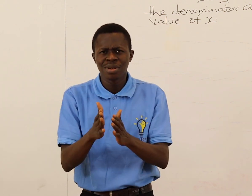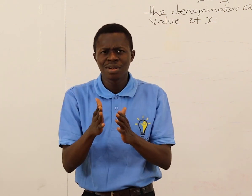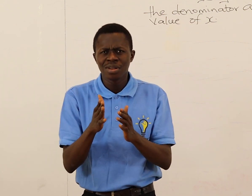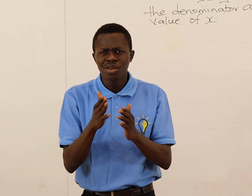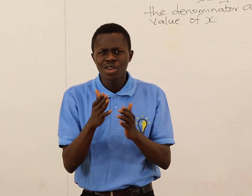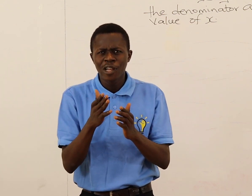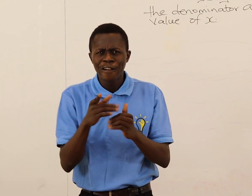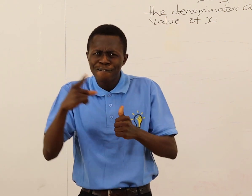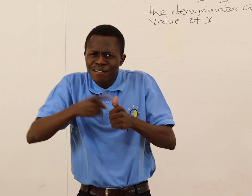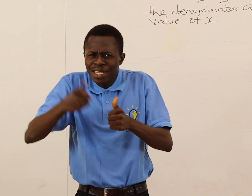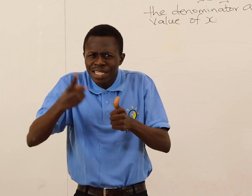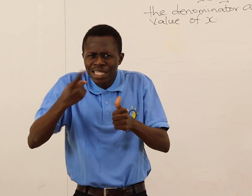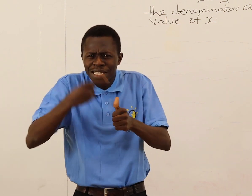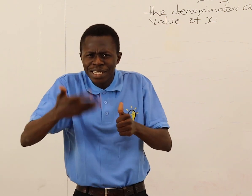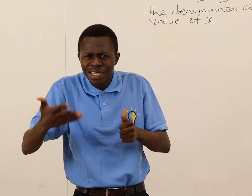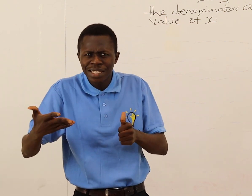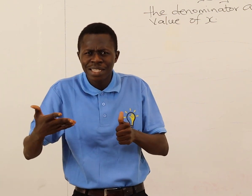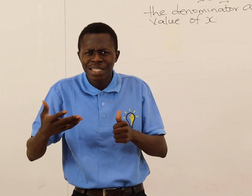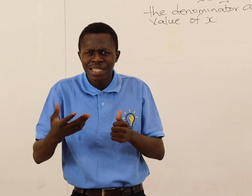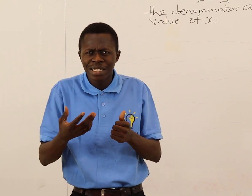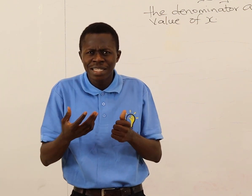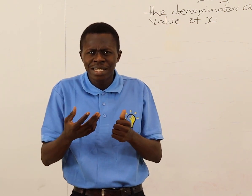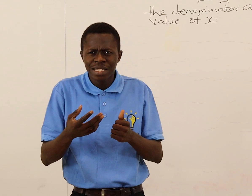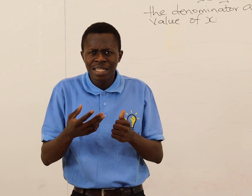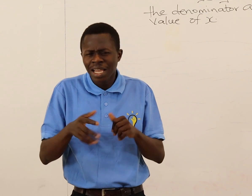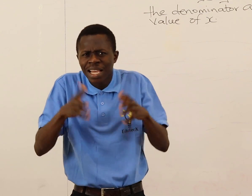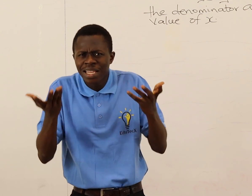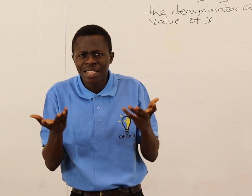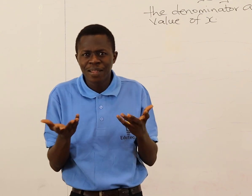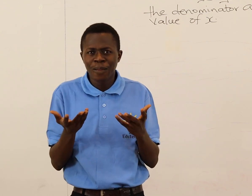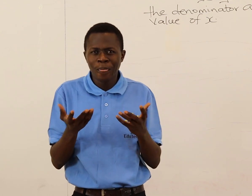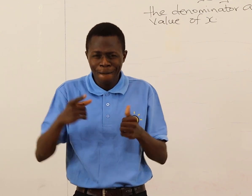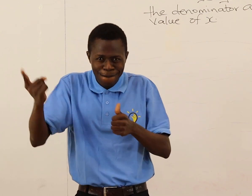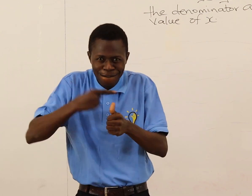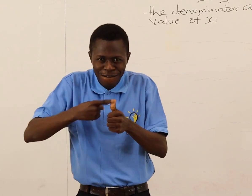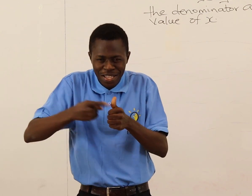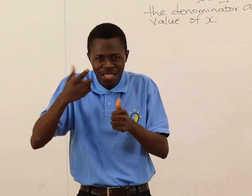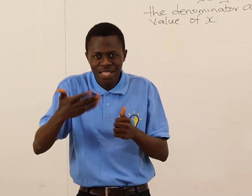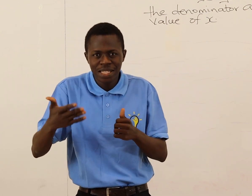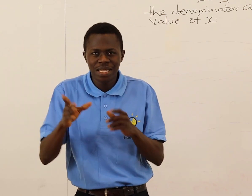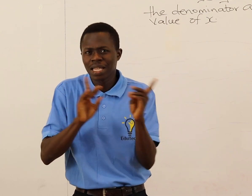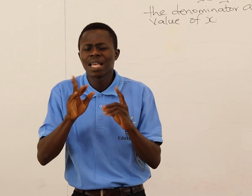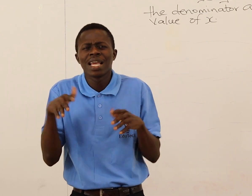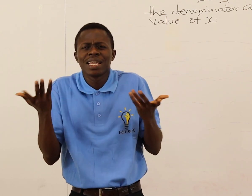Let me ask you, what is the first thing that you do? What is the first thing that you